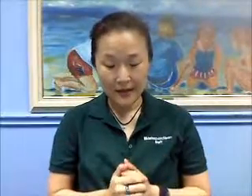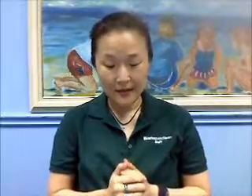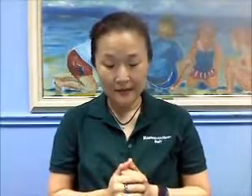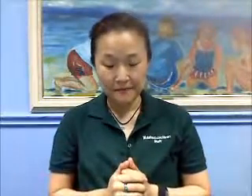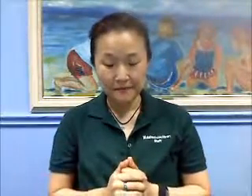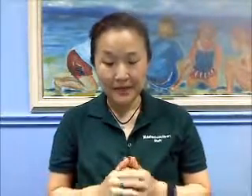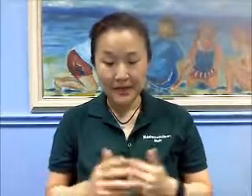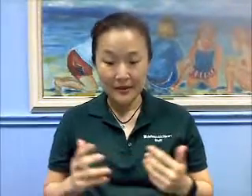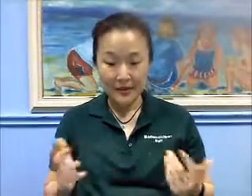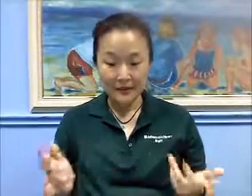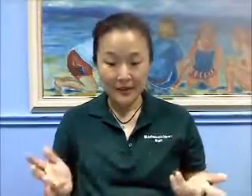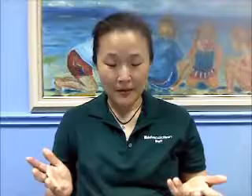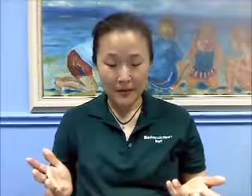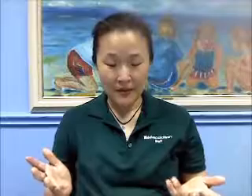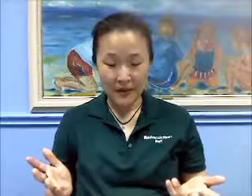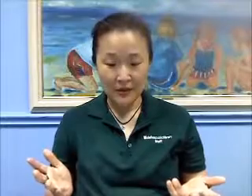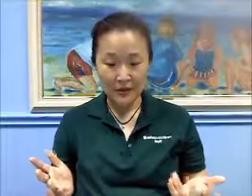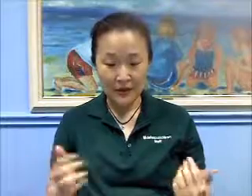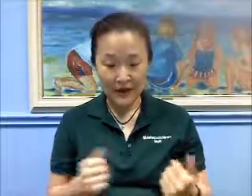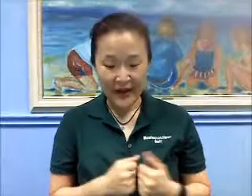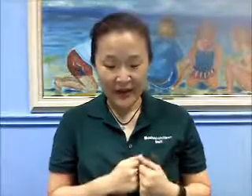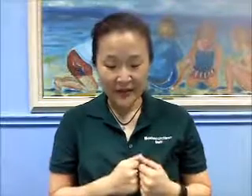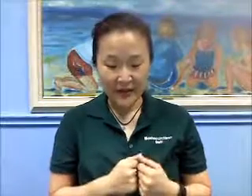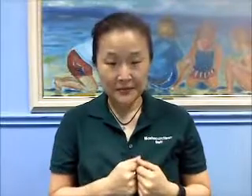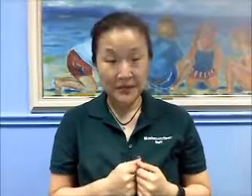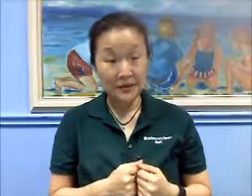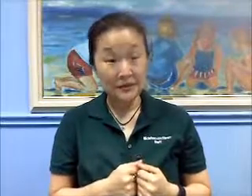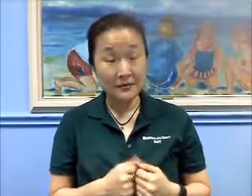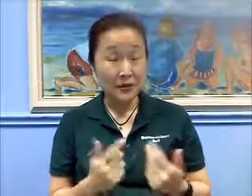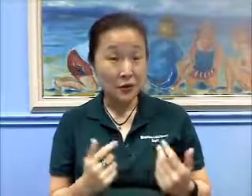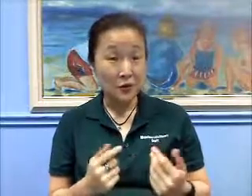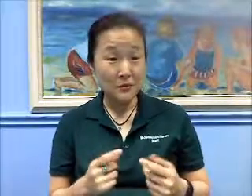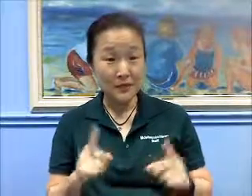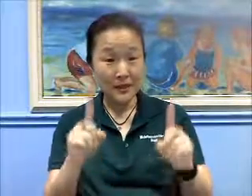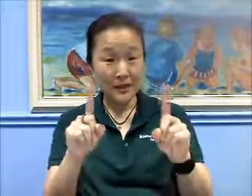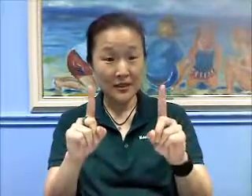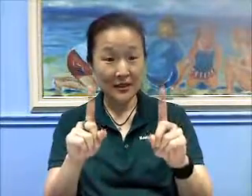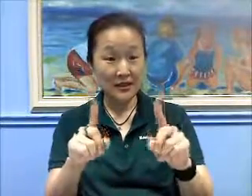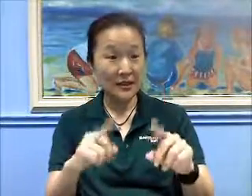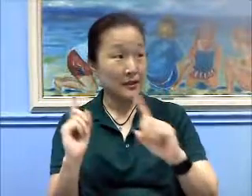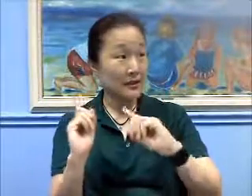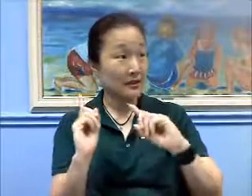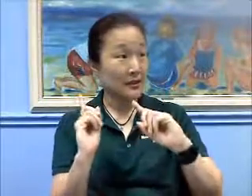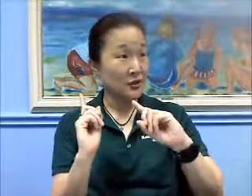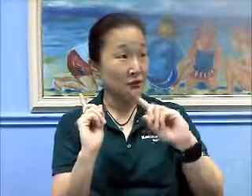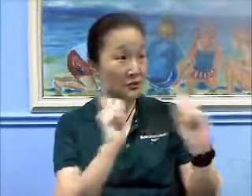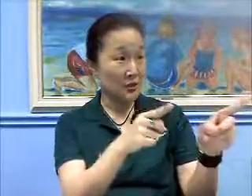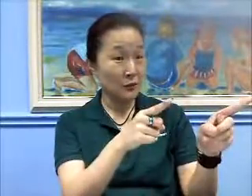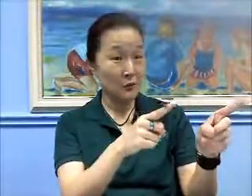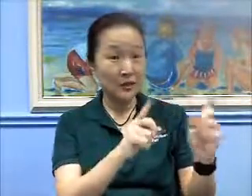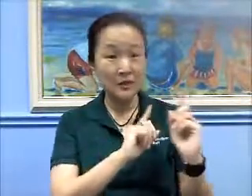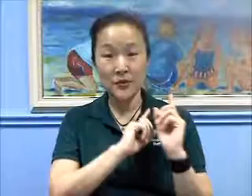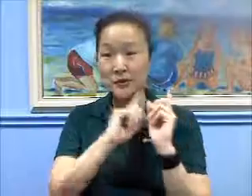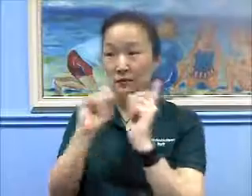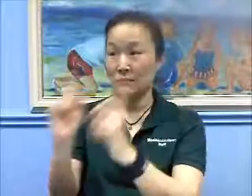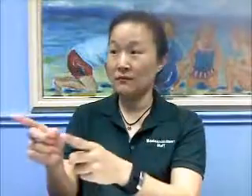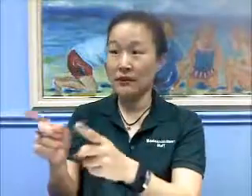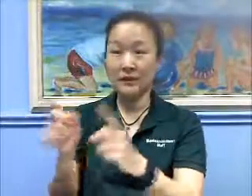So common verbs of action verbs is go. Take two fingers like this and you go, and you point to where they